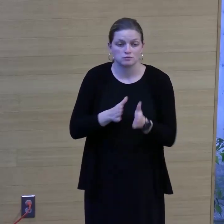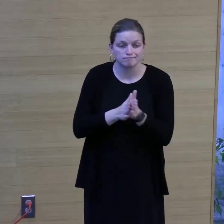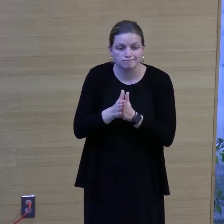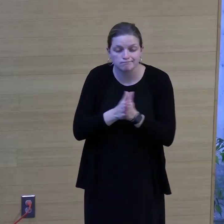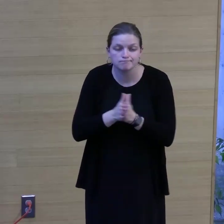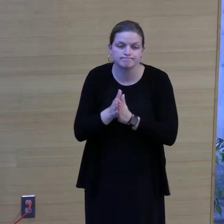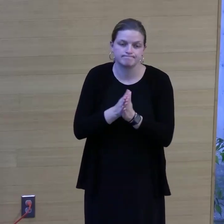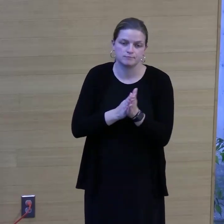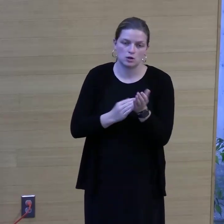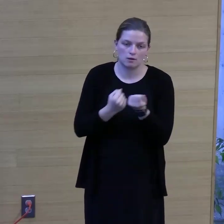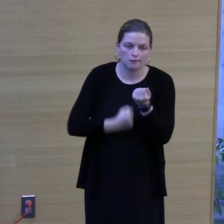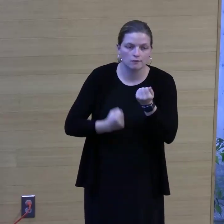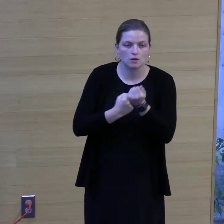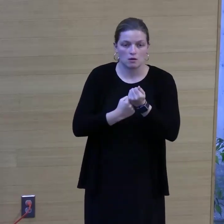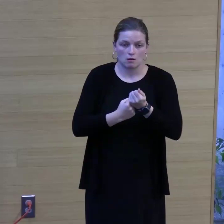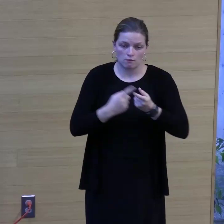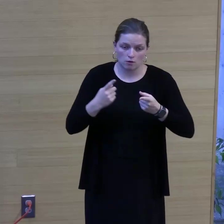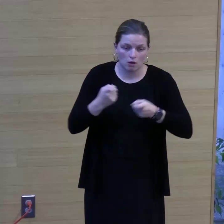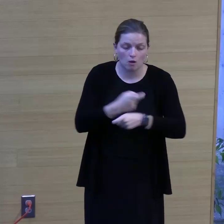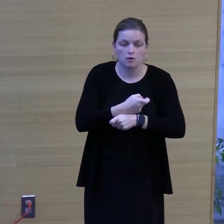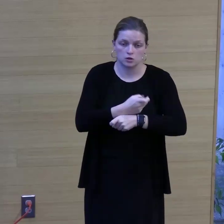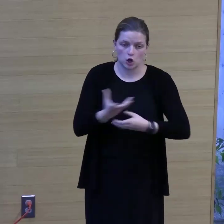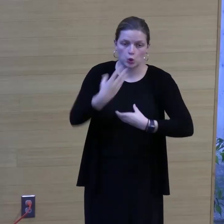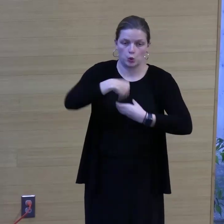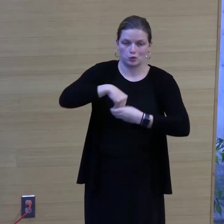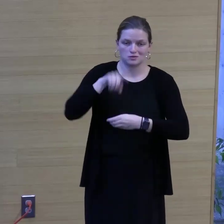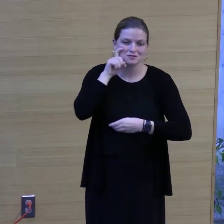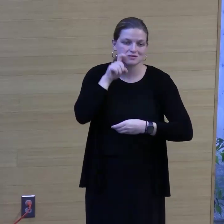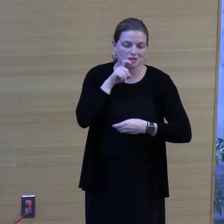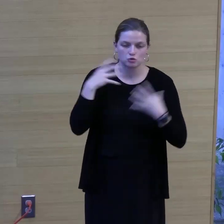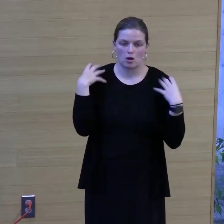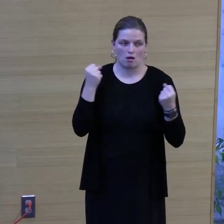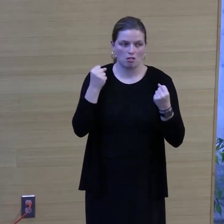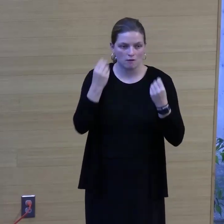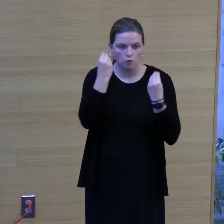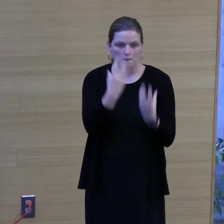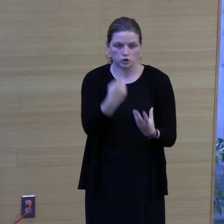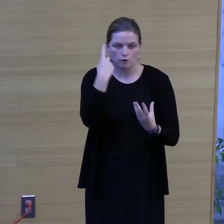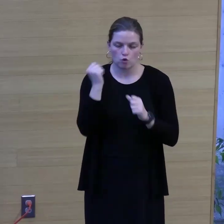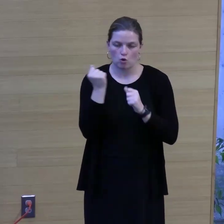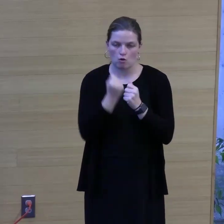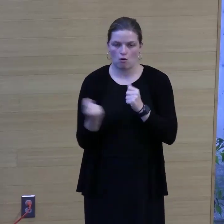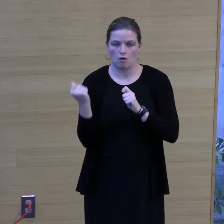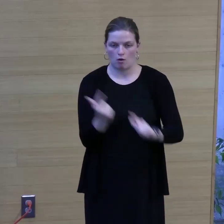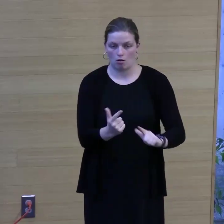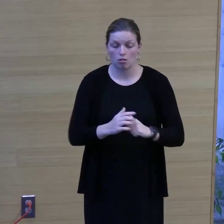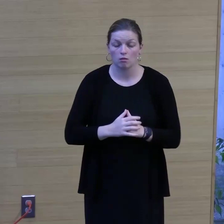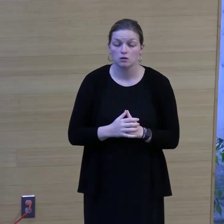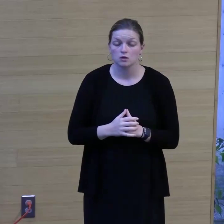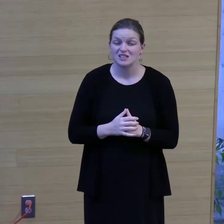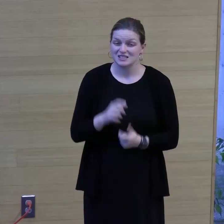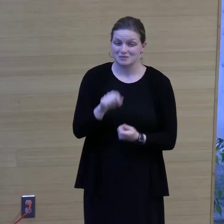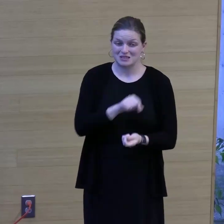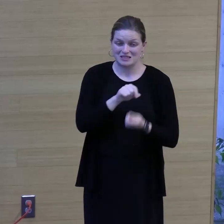passionate advocate for comprehensive and inclusive sexual health information and services for everyone,